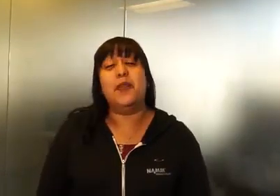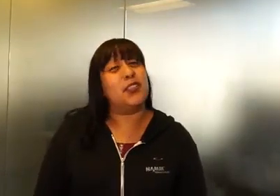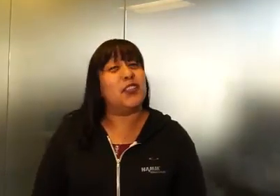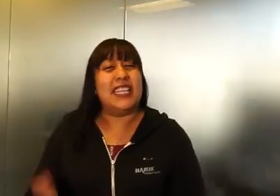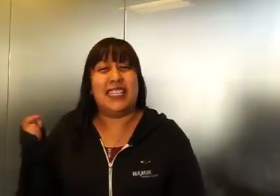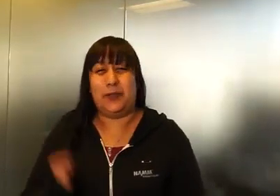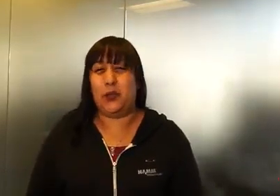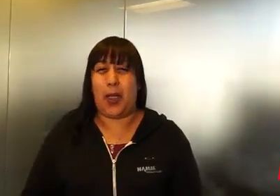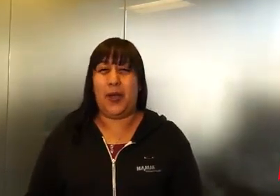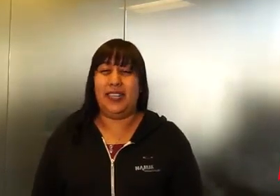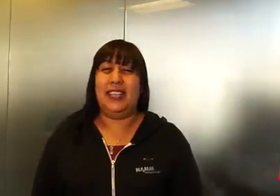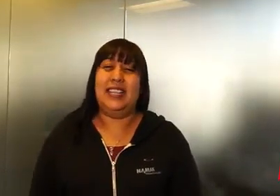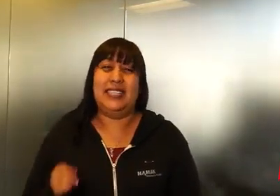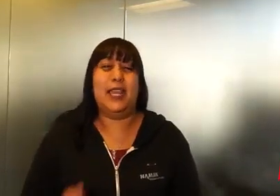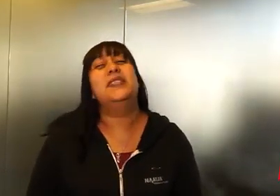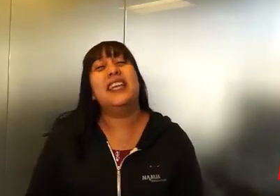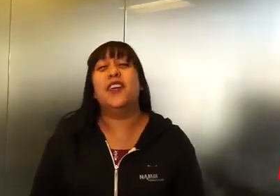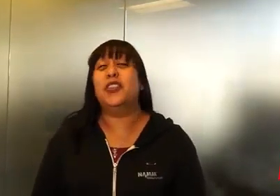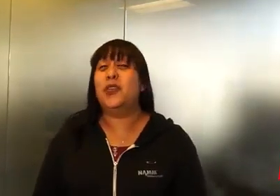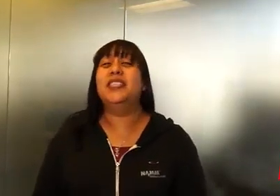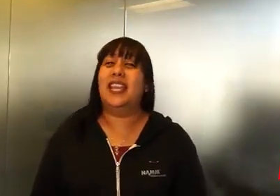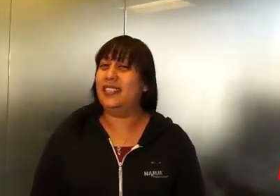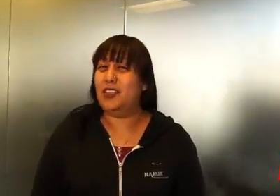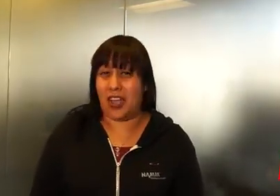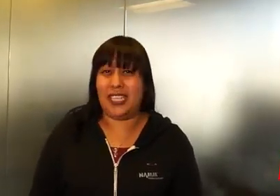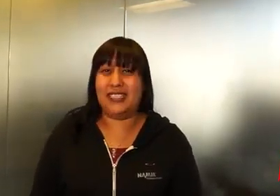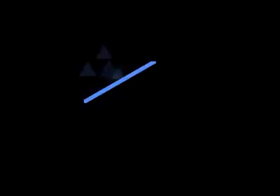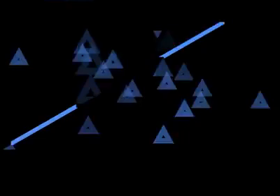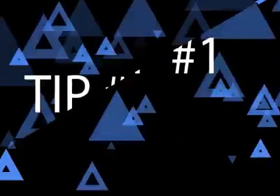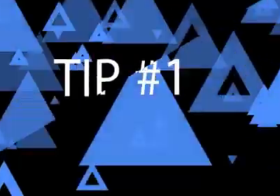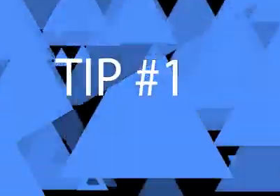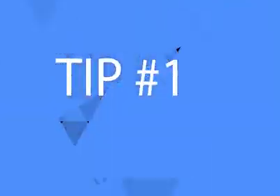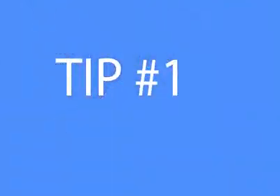make sure to hit the subscribe button and stay up to date on the newest ASL content.